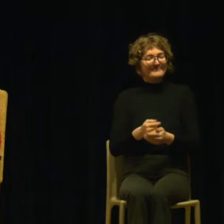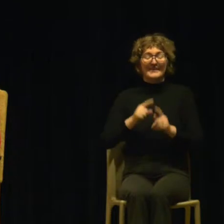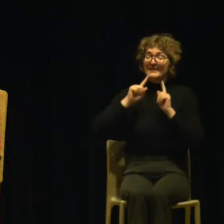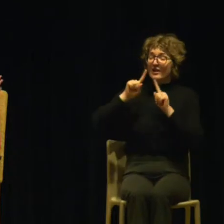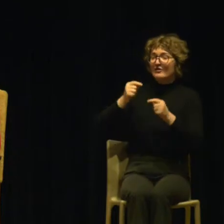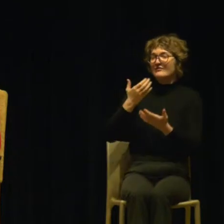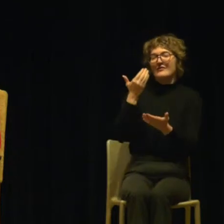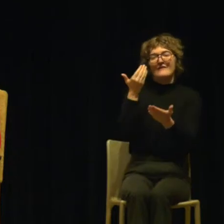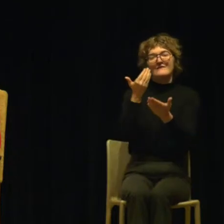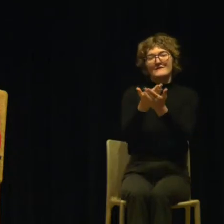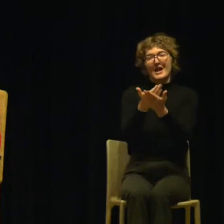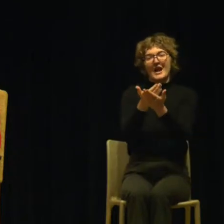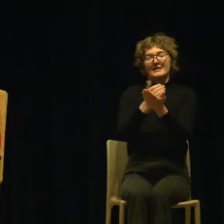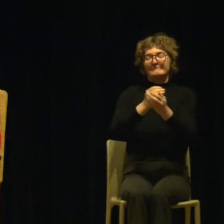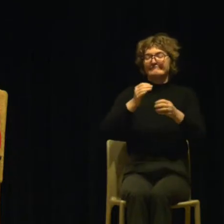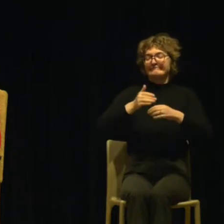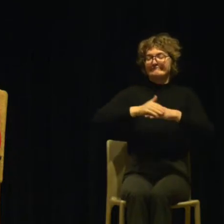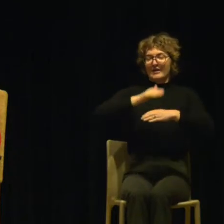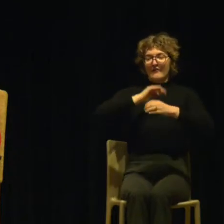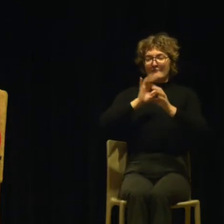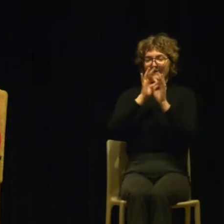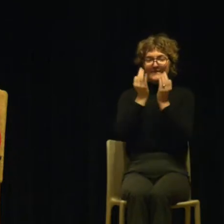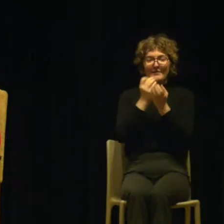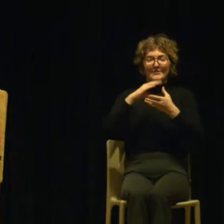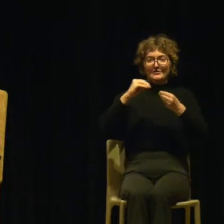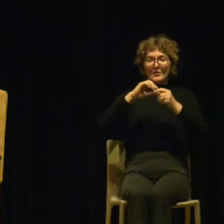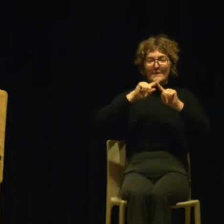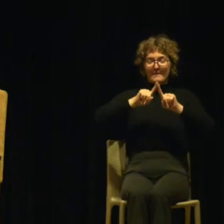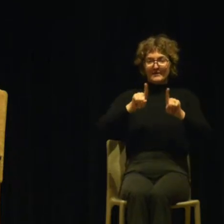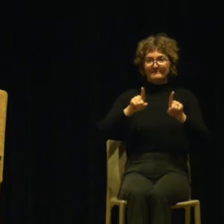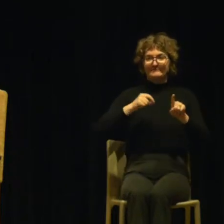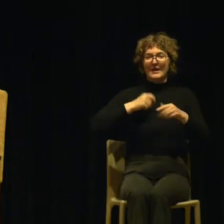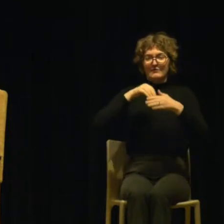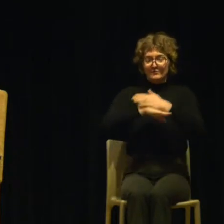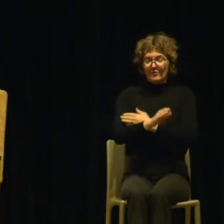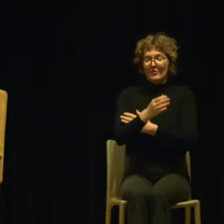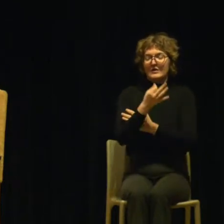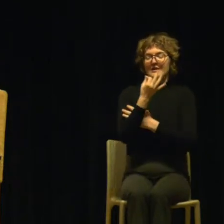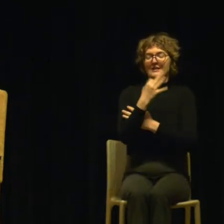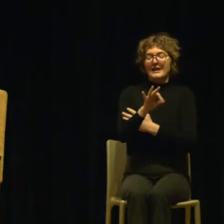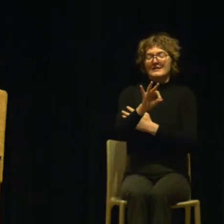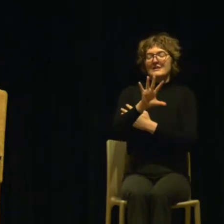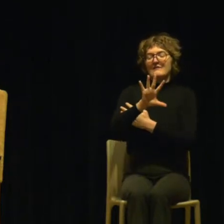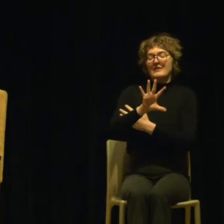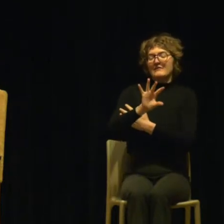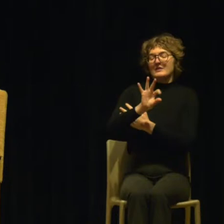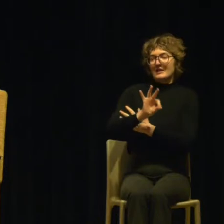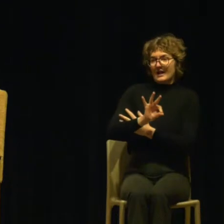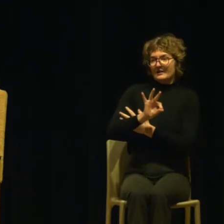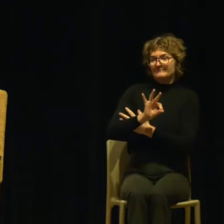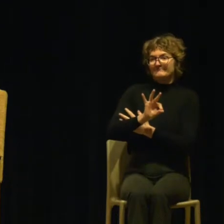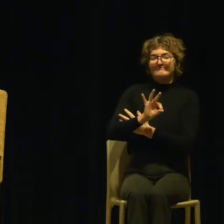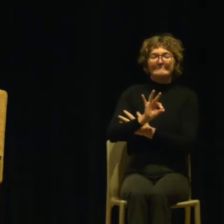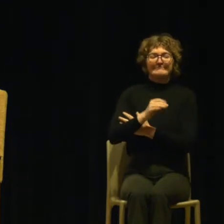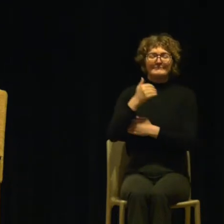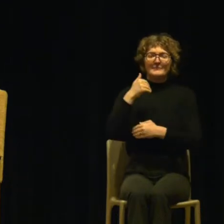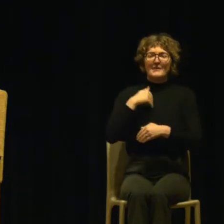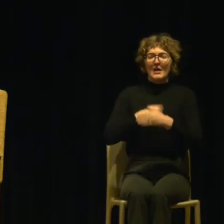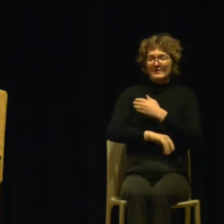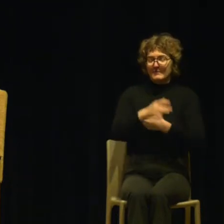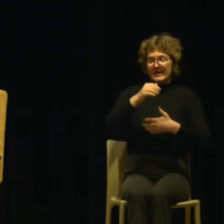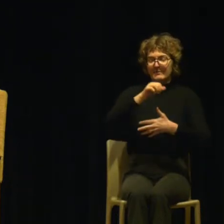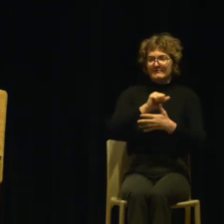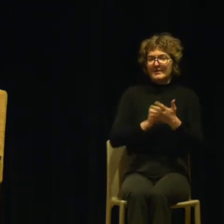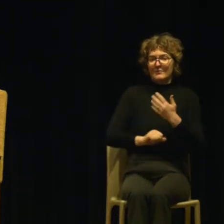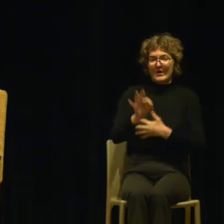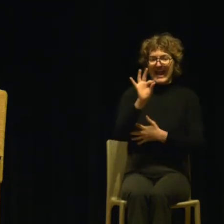fact, and I will get off my family stories. But I was born in 1959. And I was baby number 8. So I